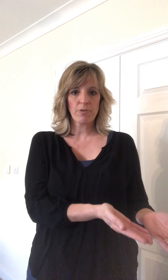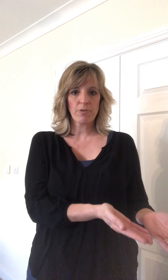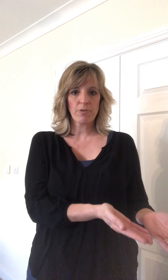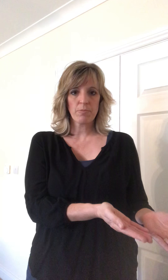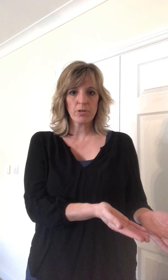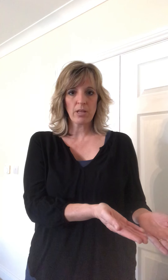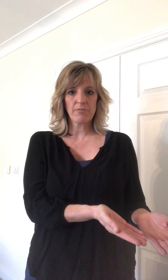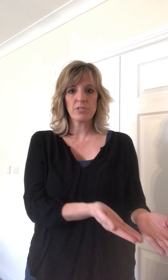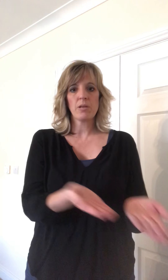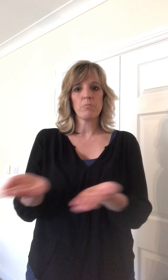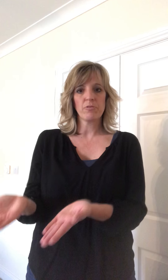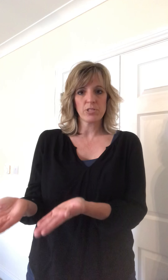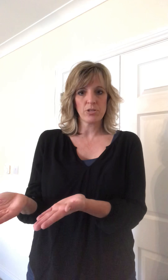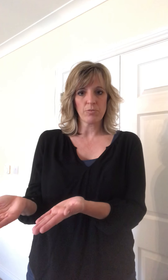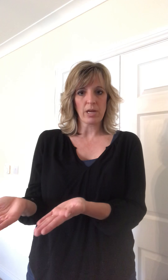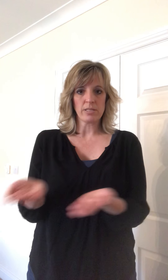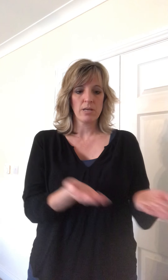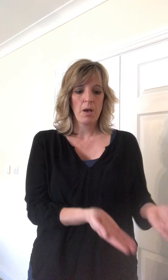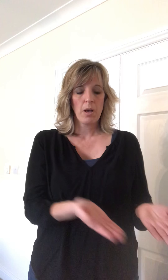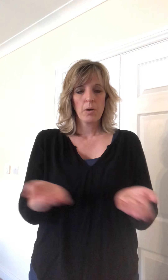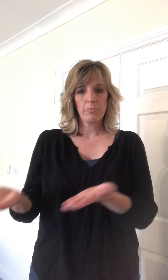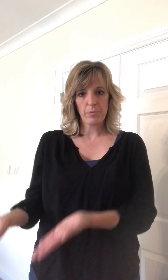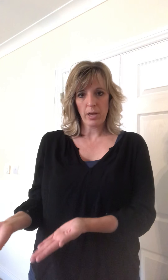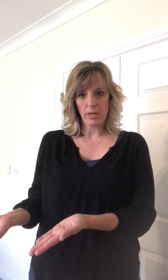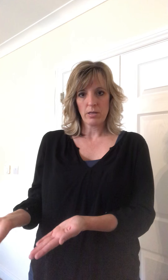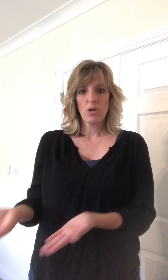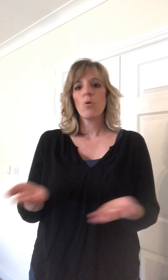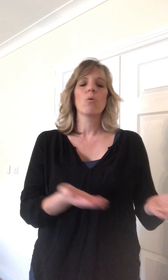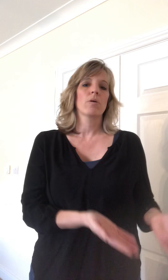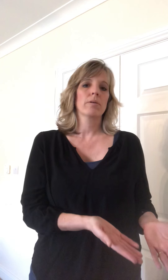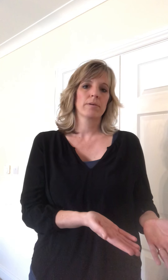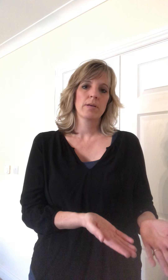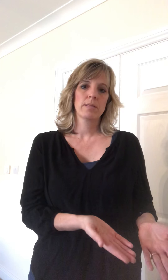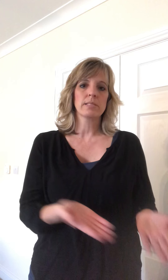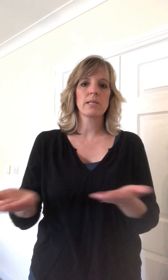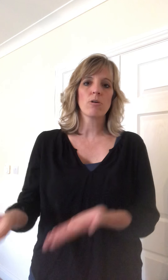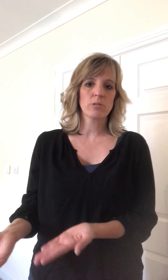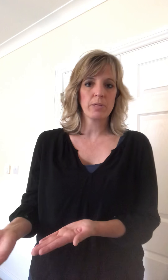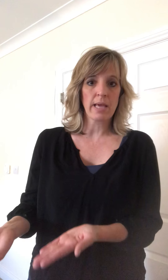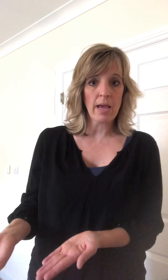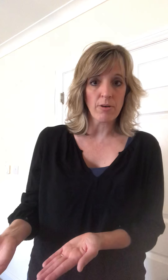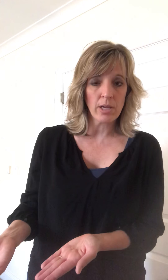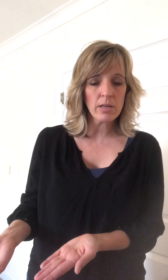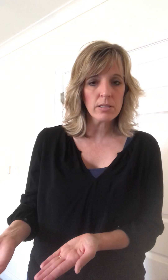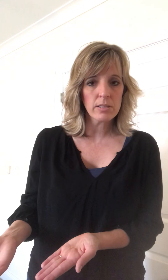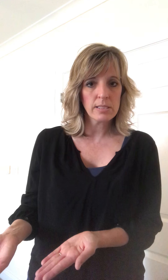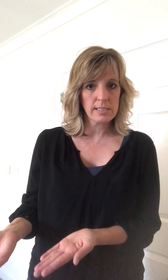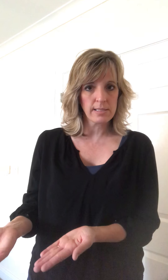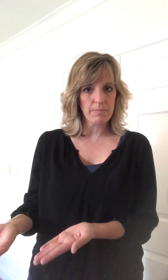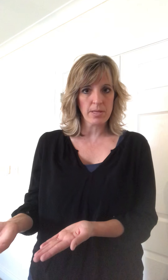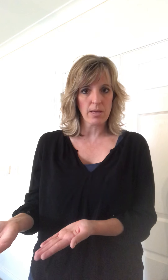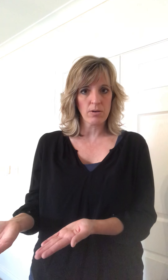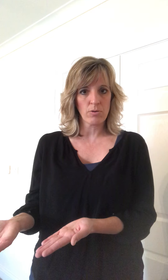start from your left and you move it to your right. Bring. Or this can also be carry. Is the same thing,